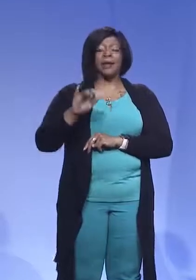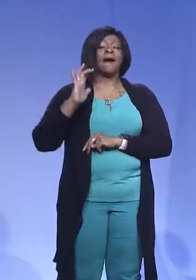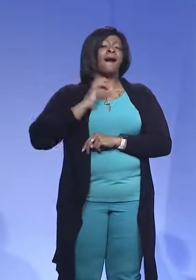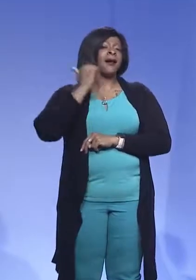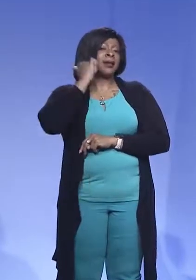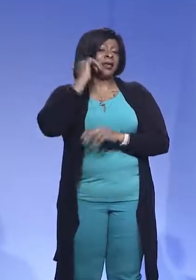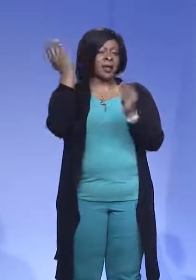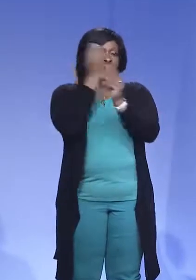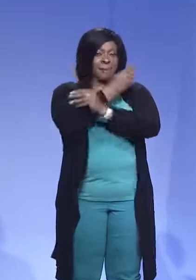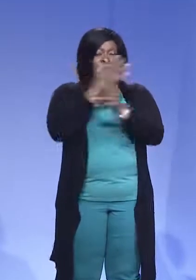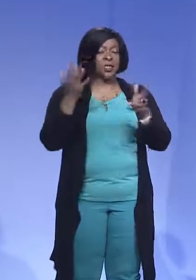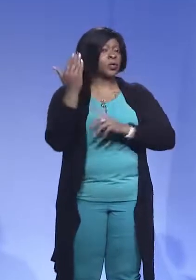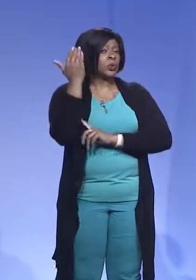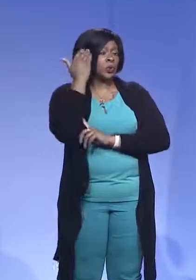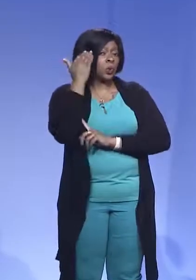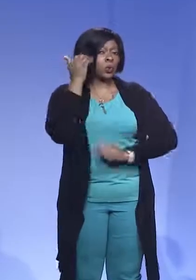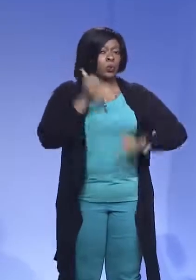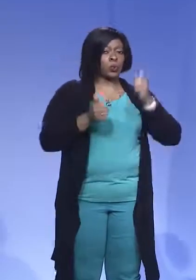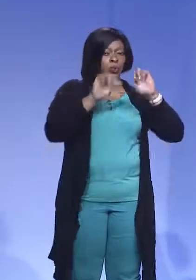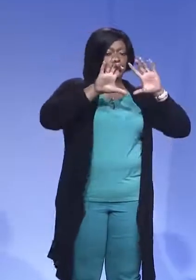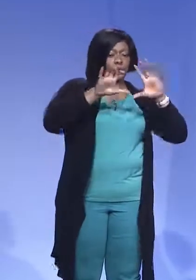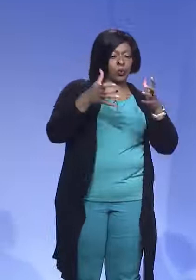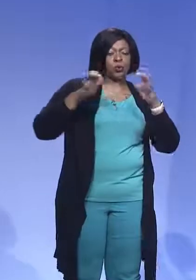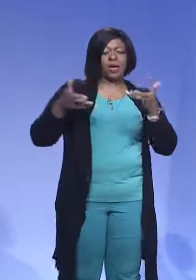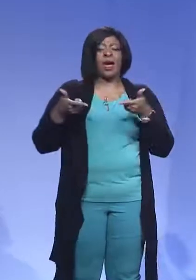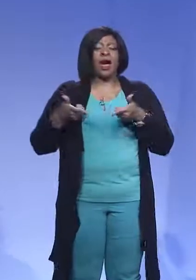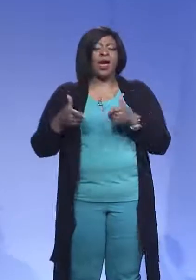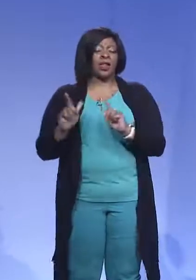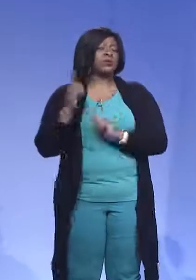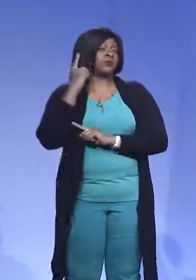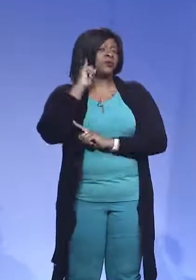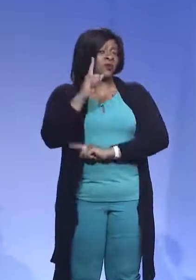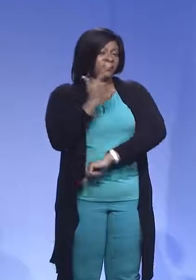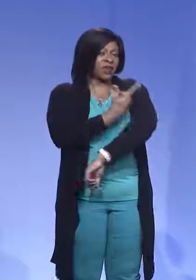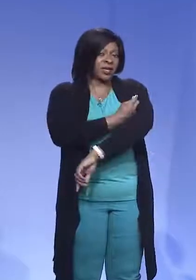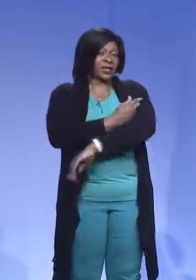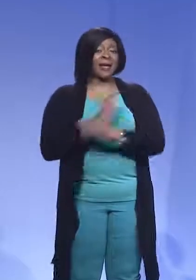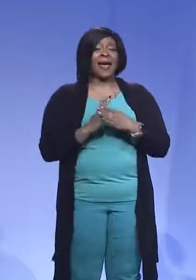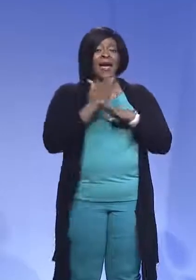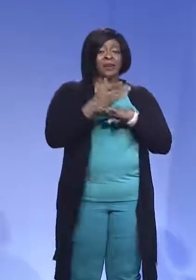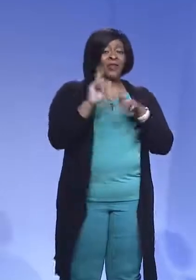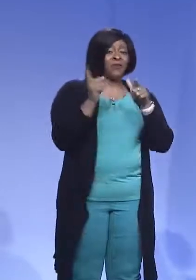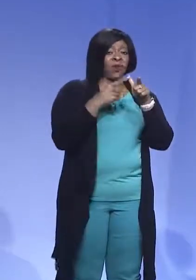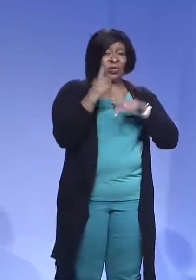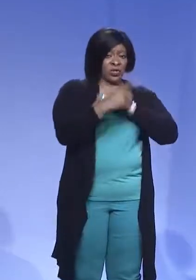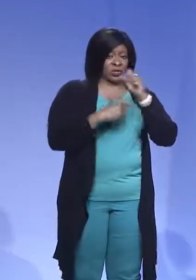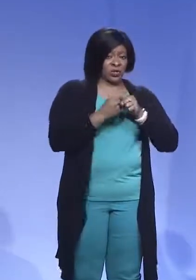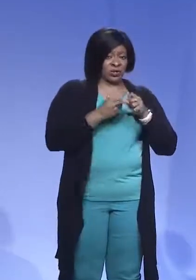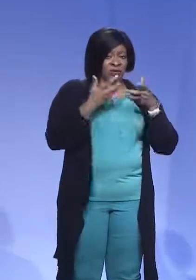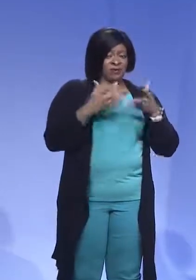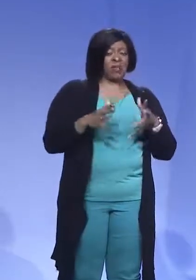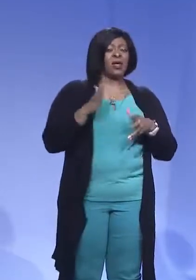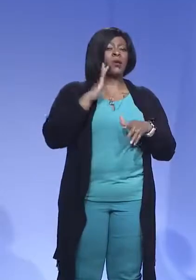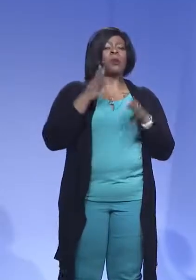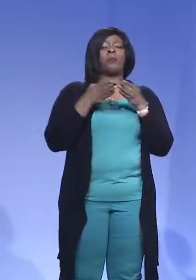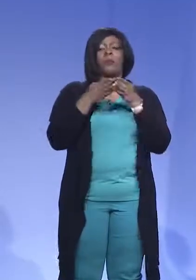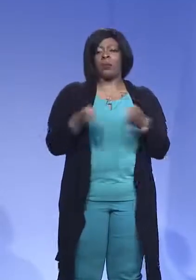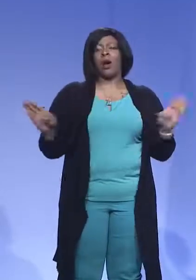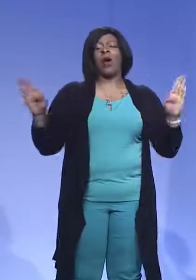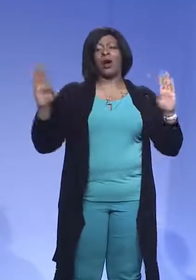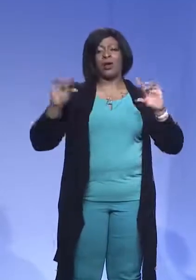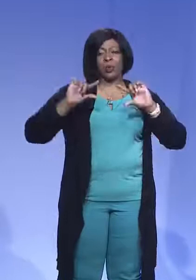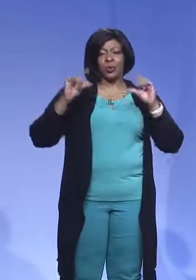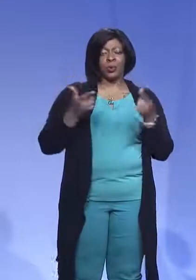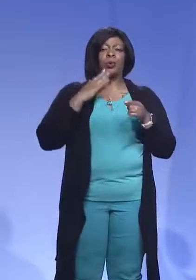daily updates to know which groups are eligible for vaccine. After the first of the year, it'll be a much broader group that